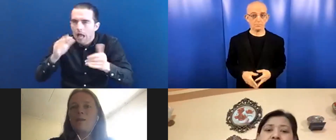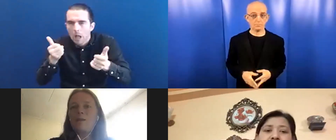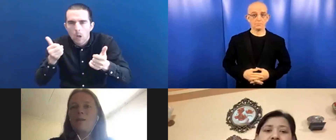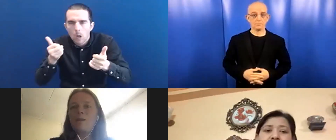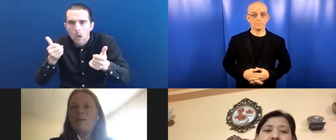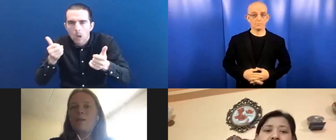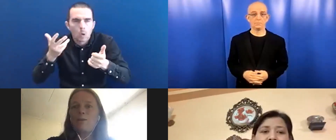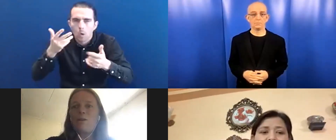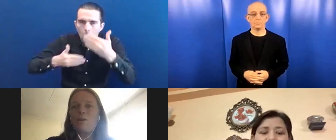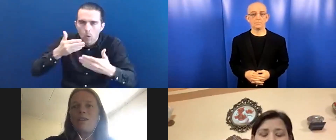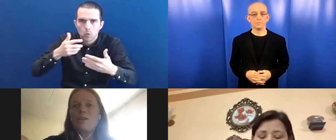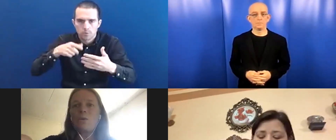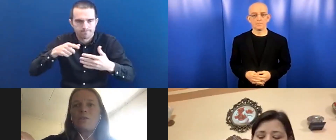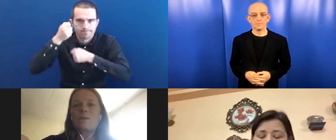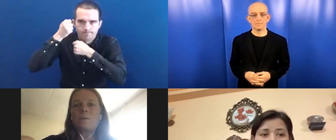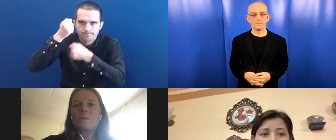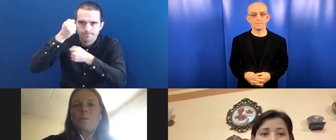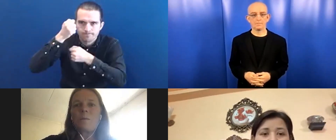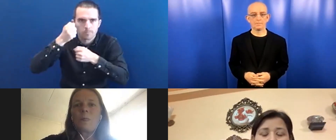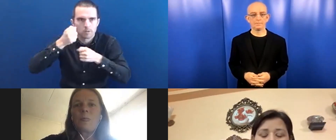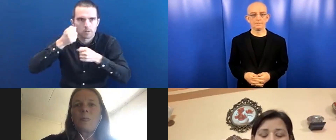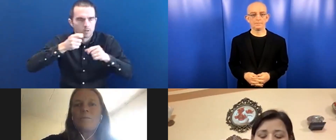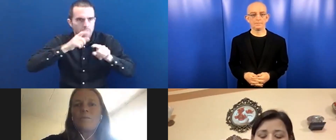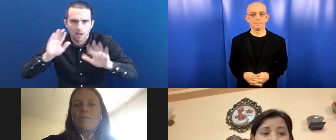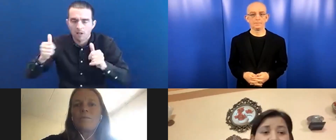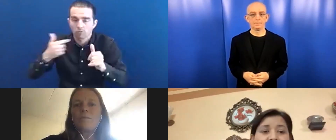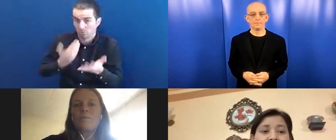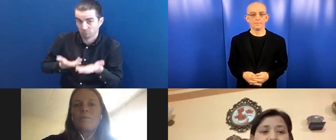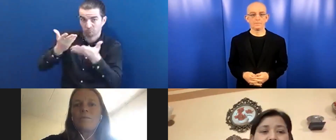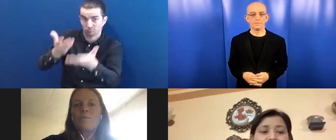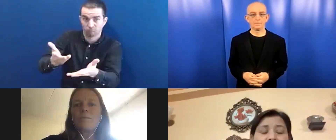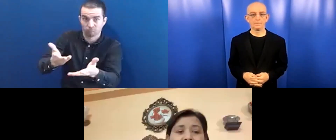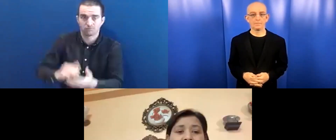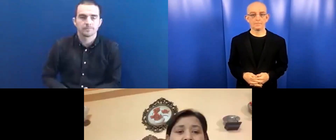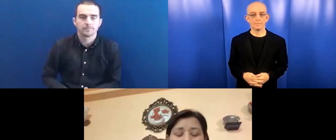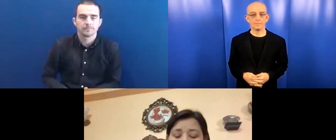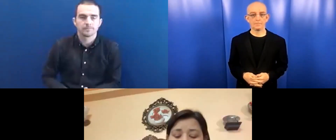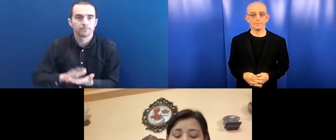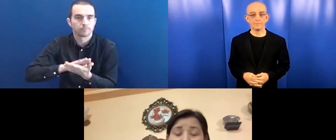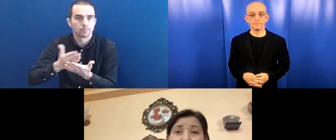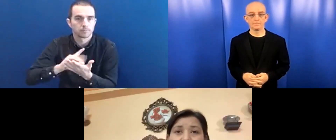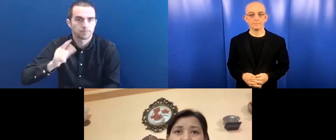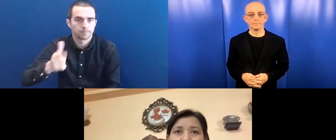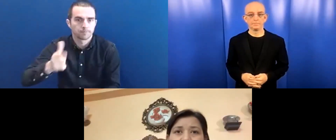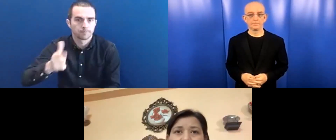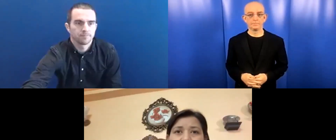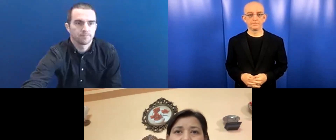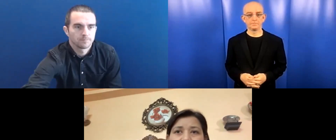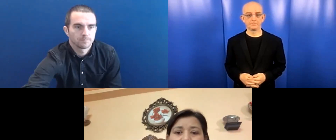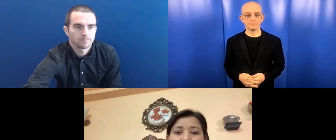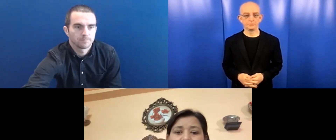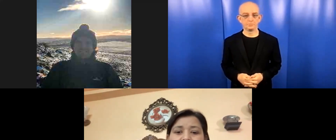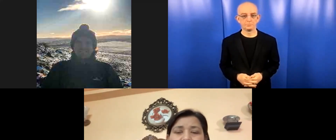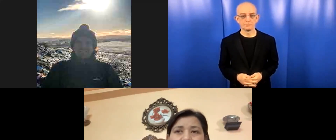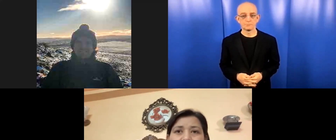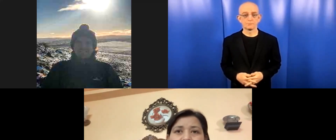So Pratima, the floor is yours. Thank you for your question again. So for me, from